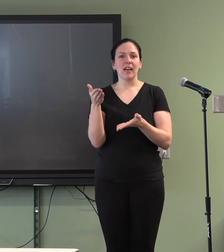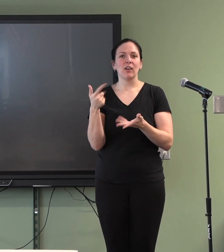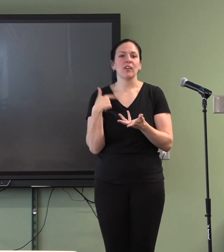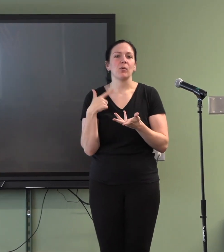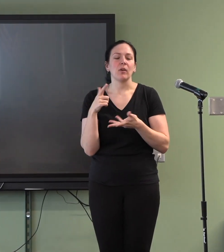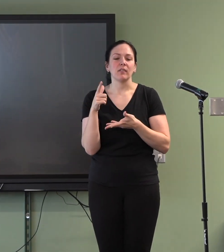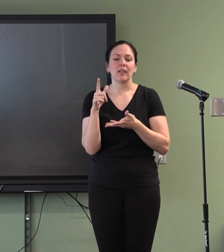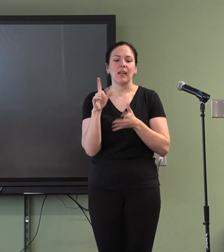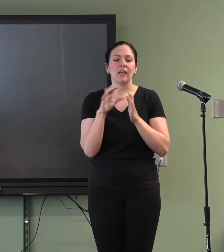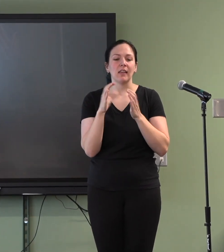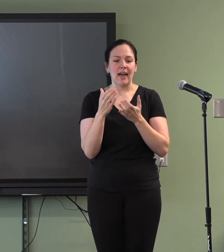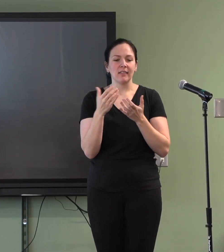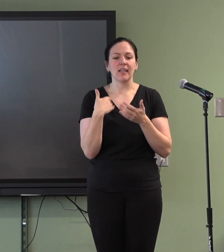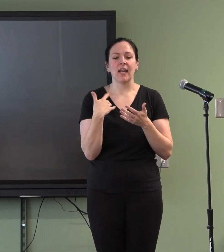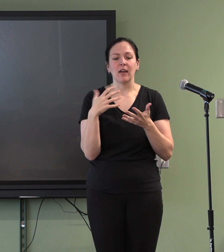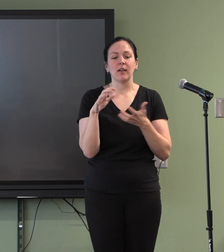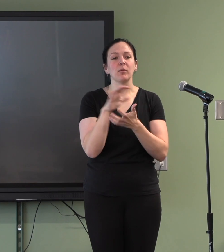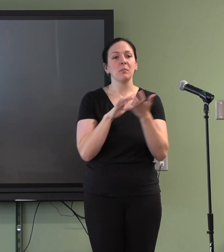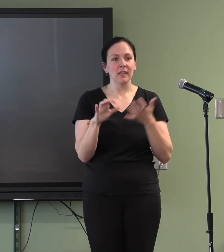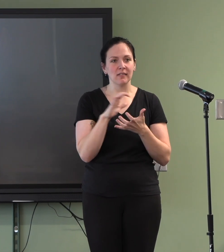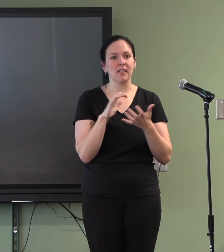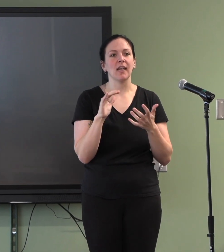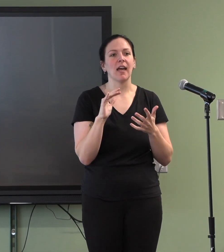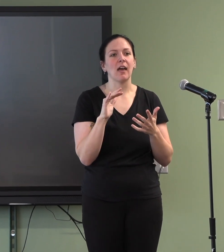there, there was a class that was mixed. It had